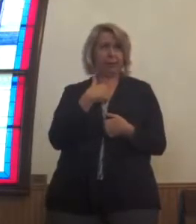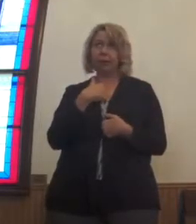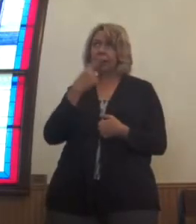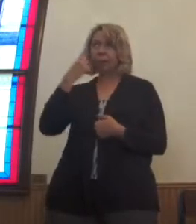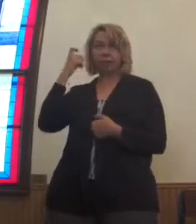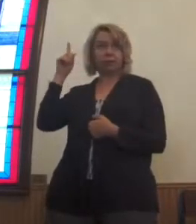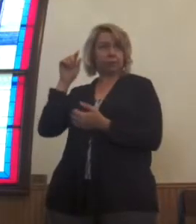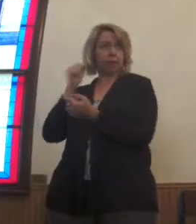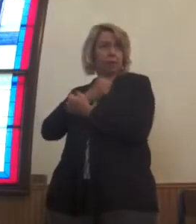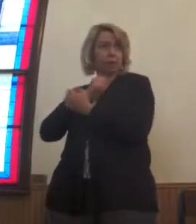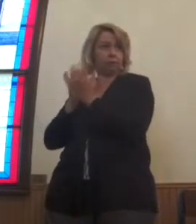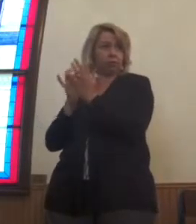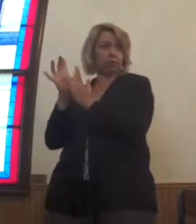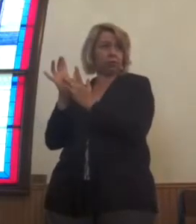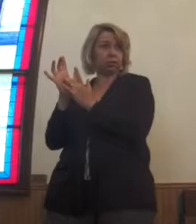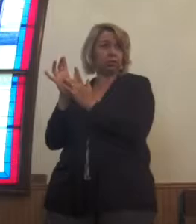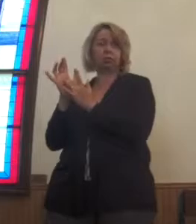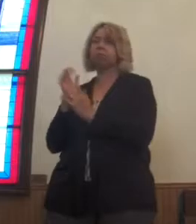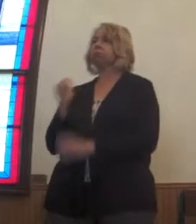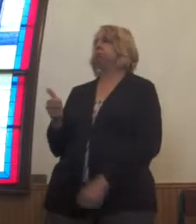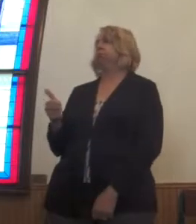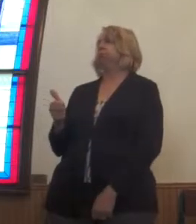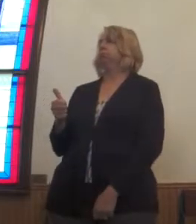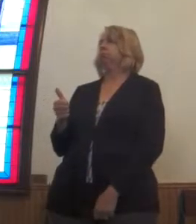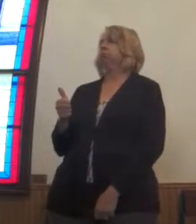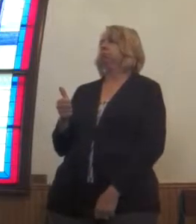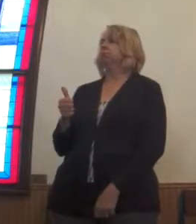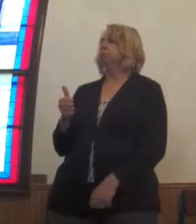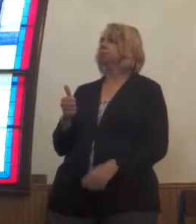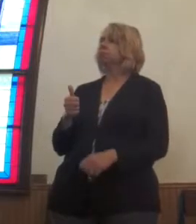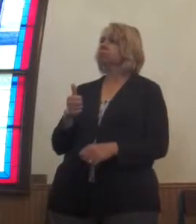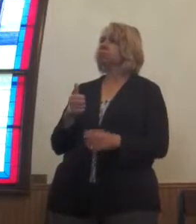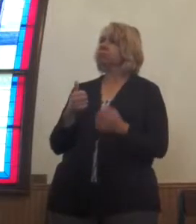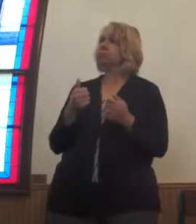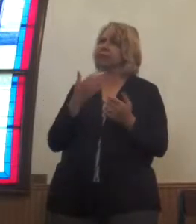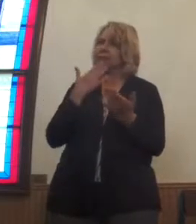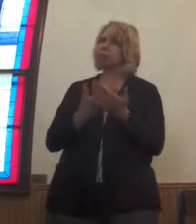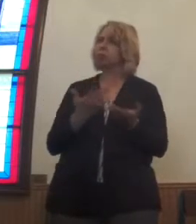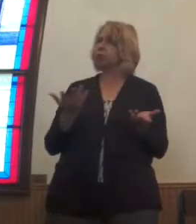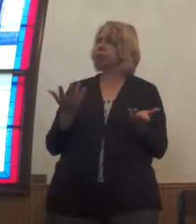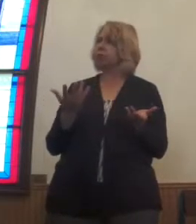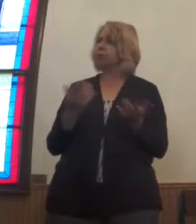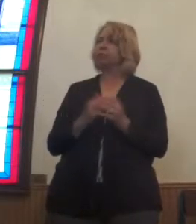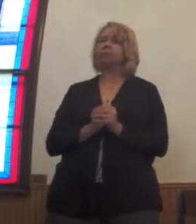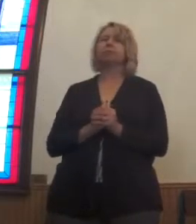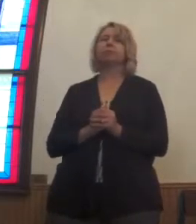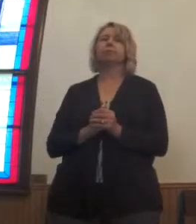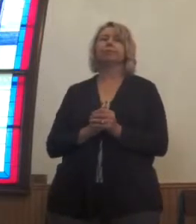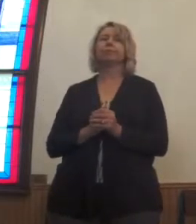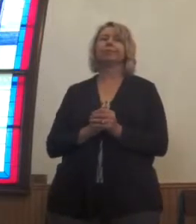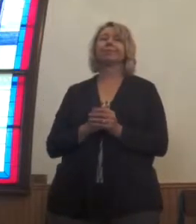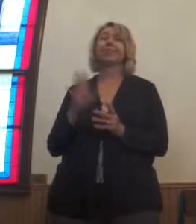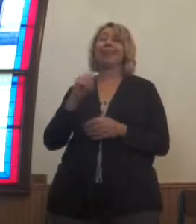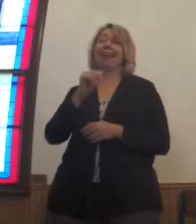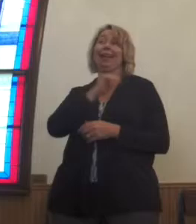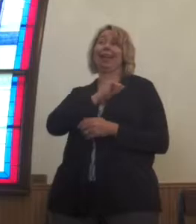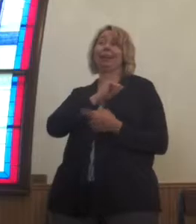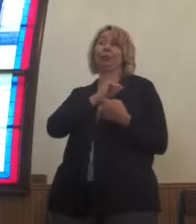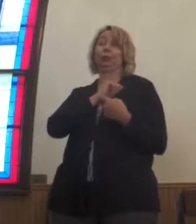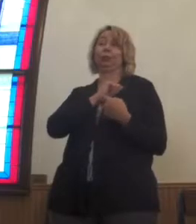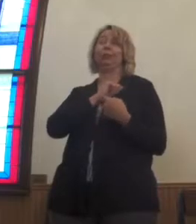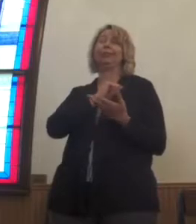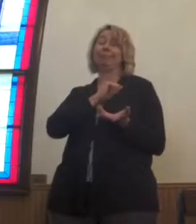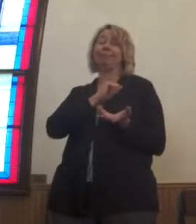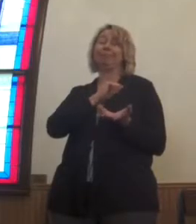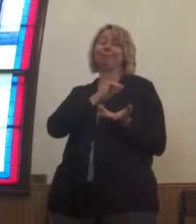you down or throw you out and speak lies about you to discredit you. This is one of those attitudes that would be